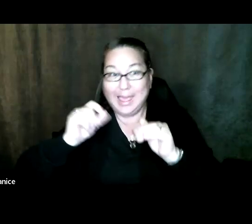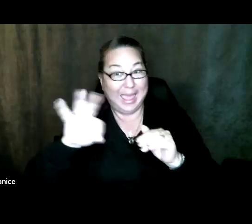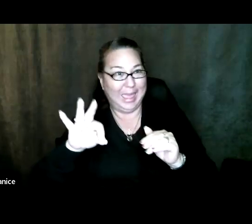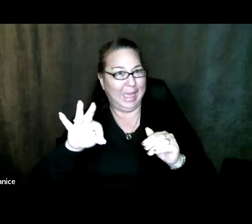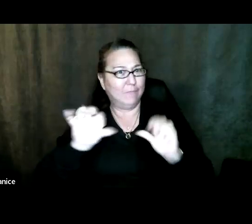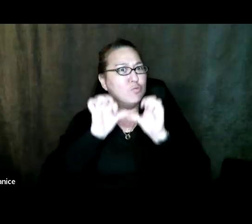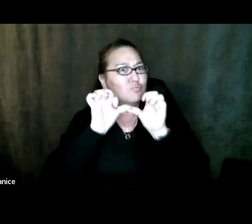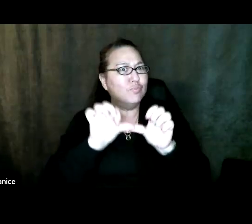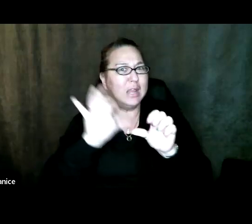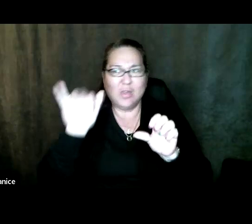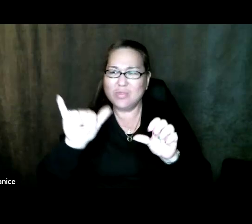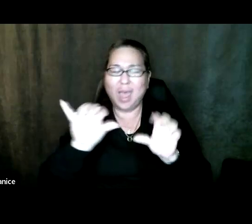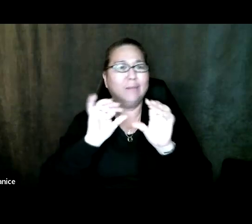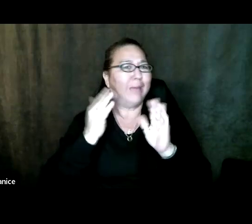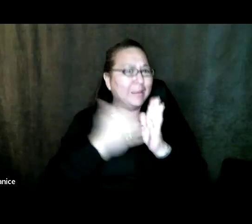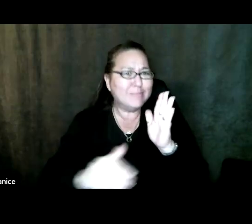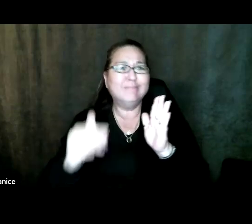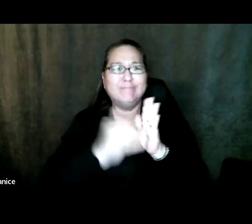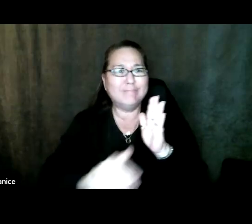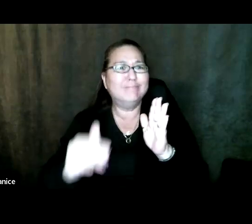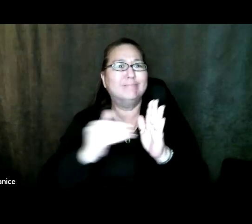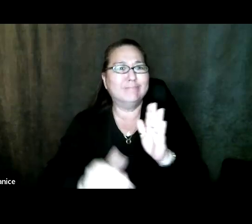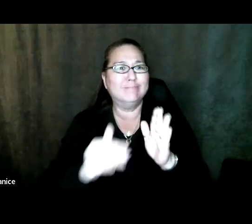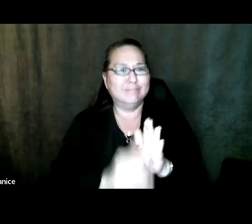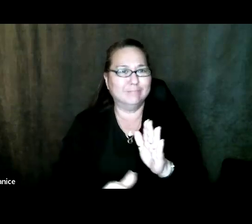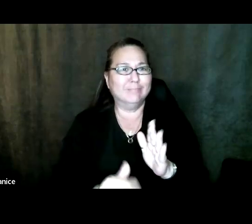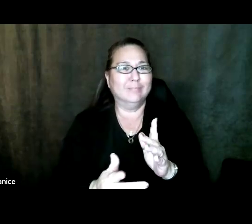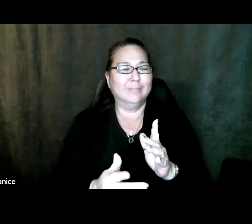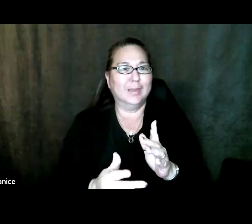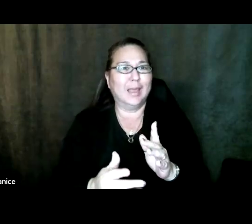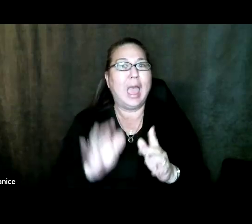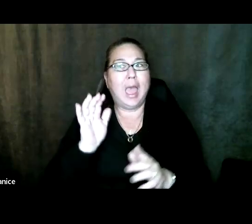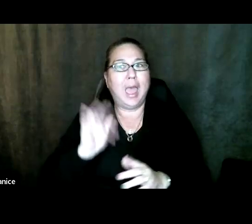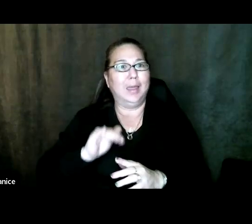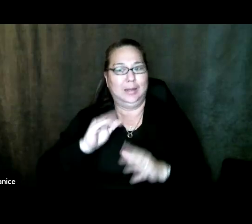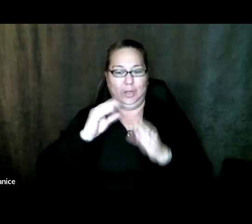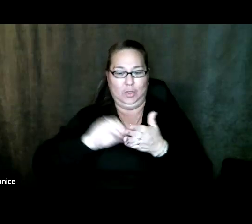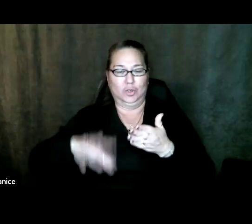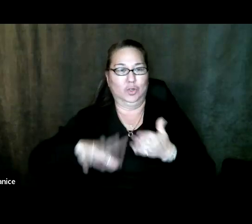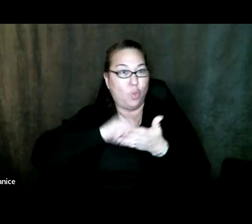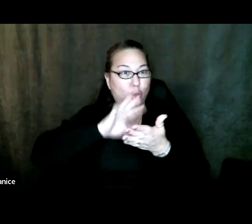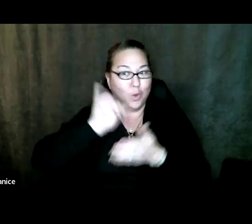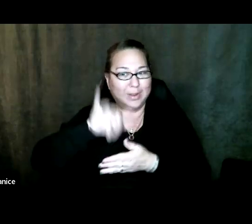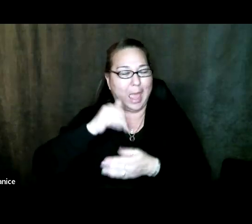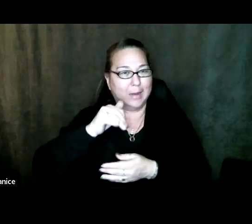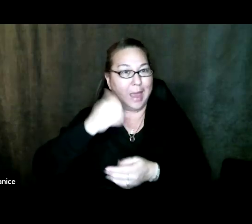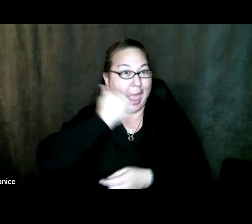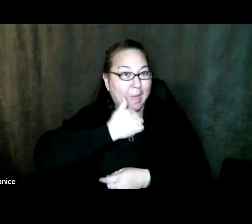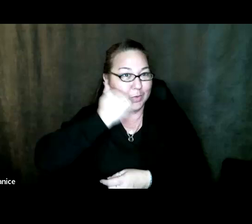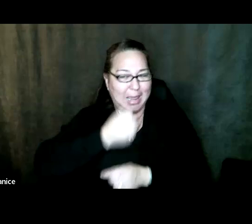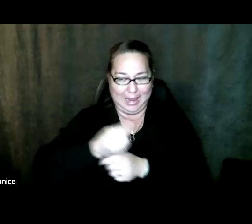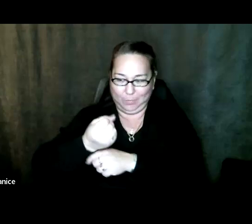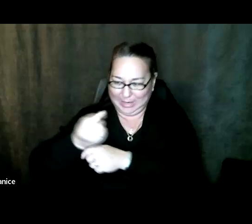class getting the feedback and trying again, or the student getting that day after day and year after year, is going to